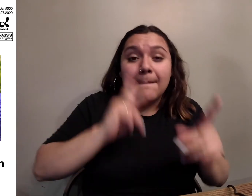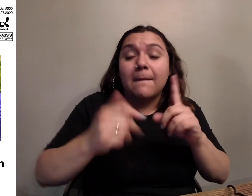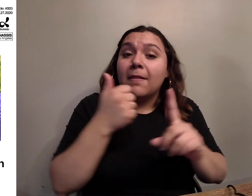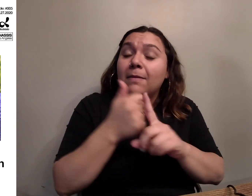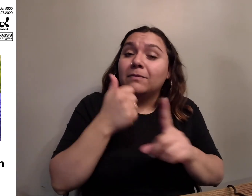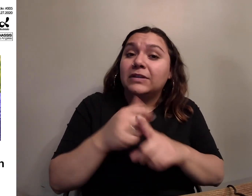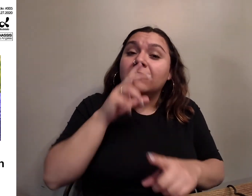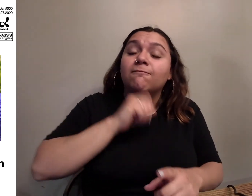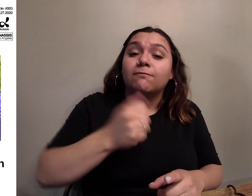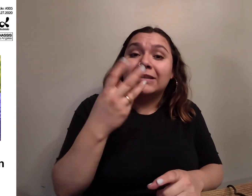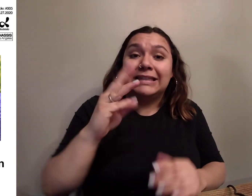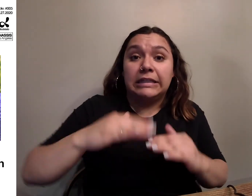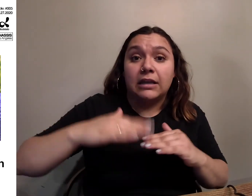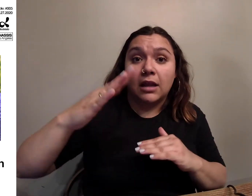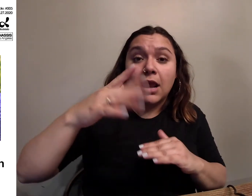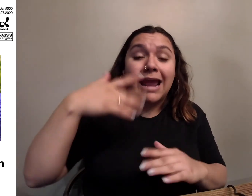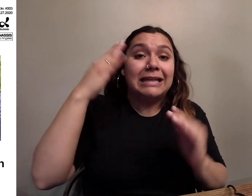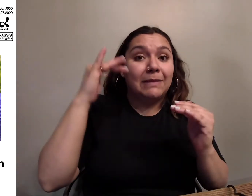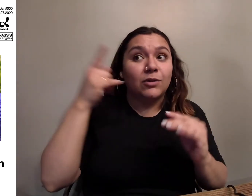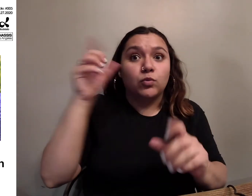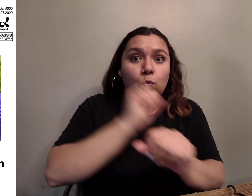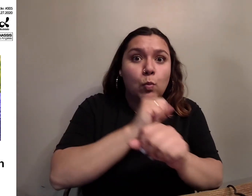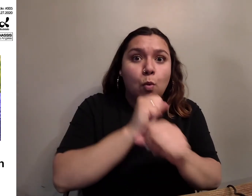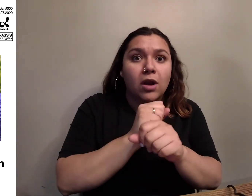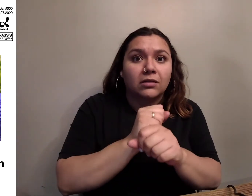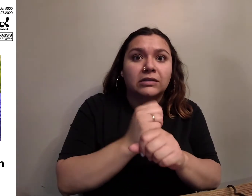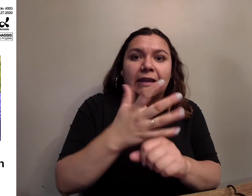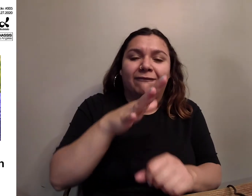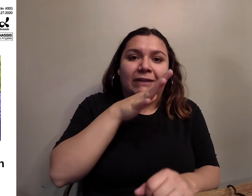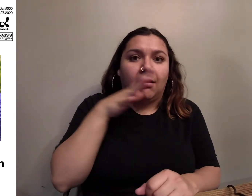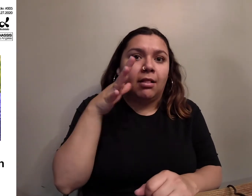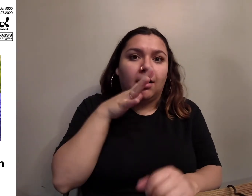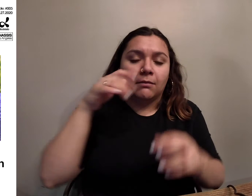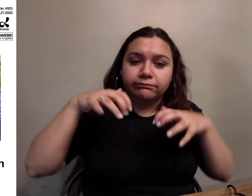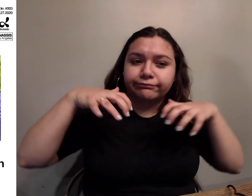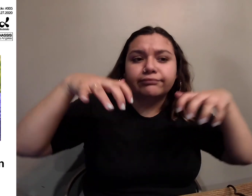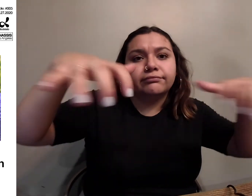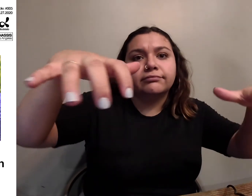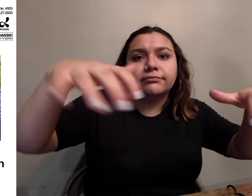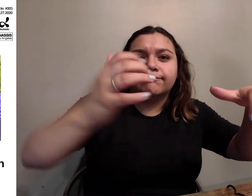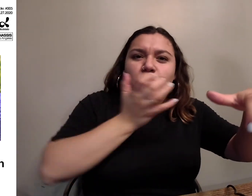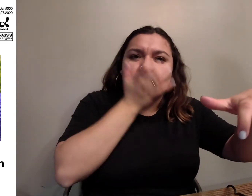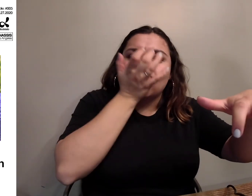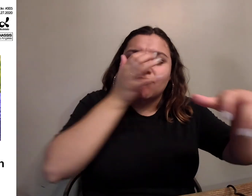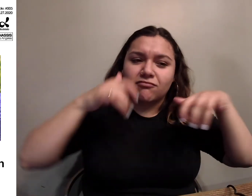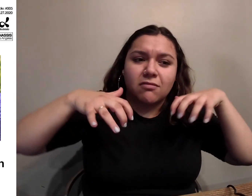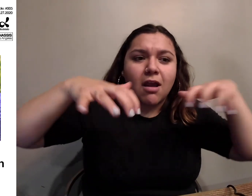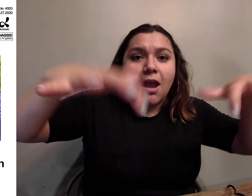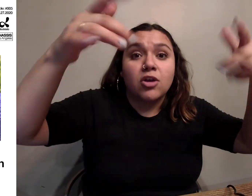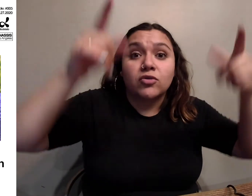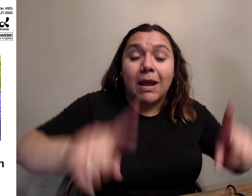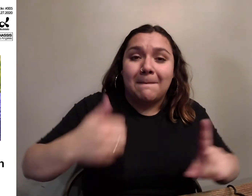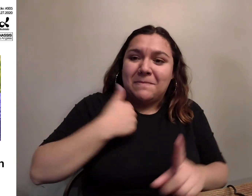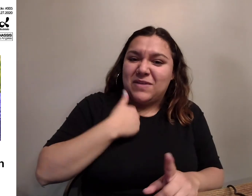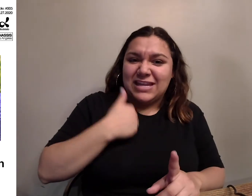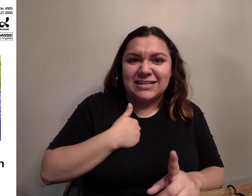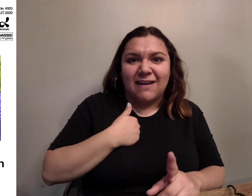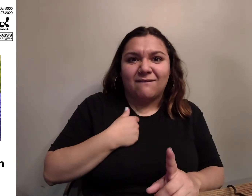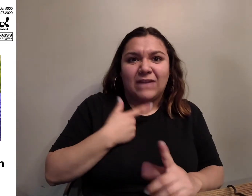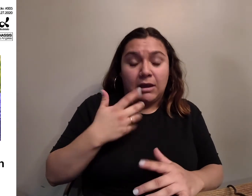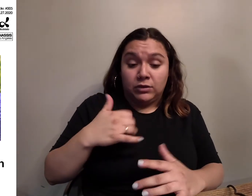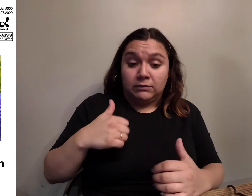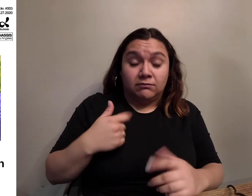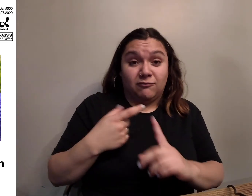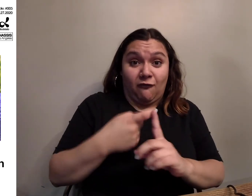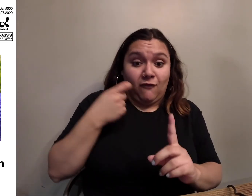over would be expected to work in the fields during the day. And so as a young hip-hop head coming from New York,